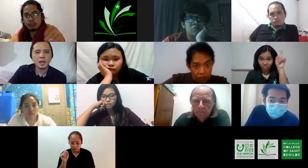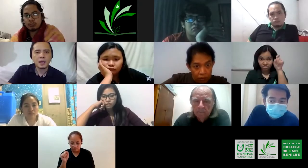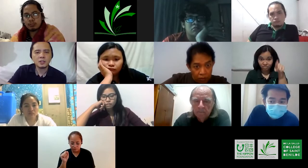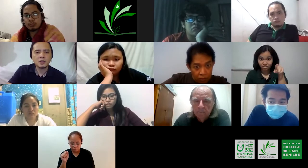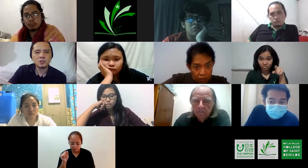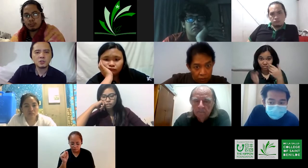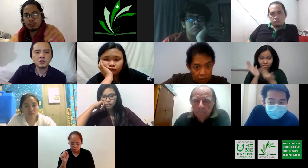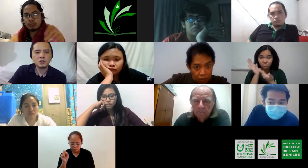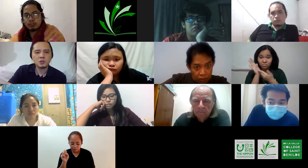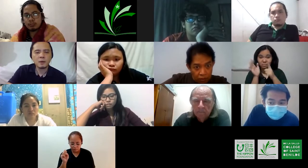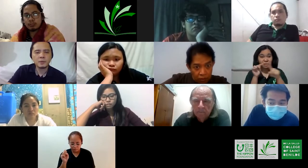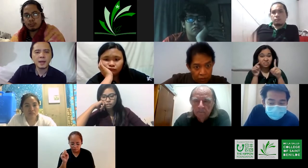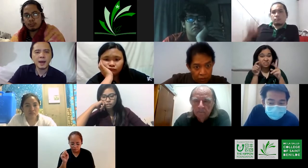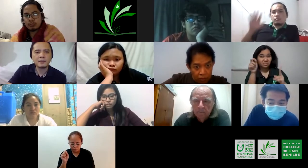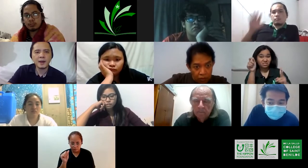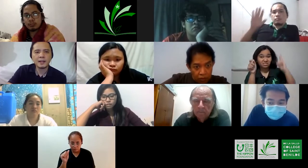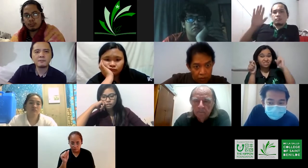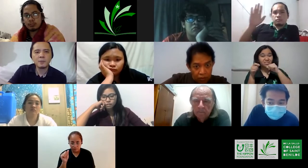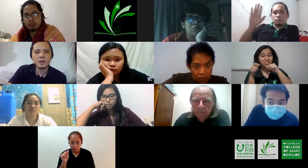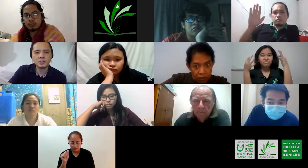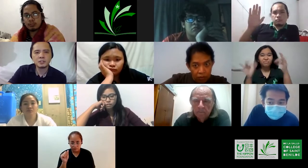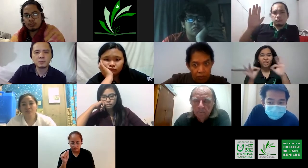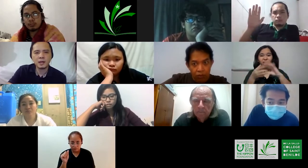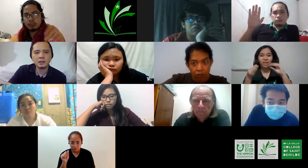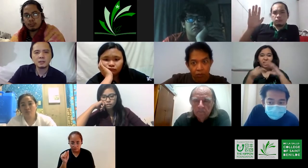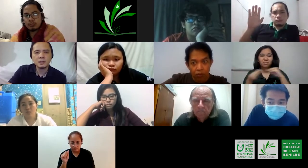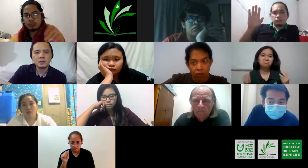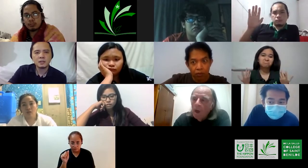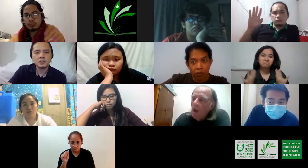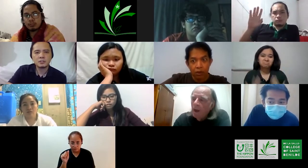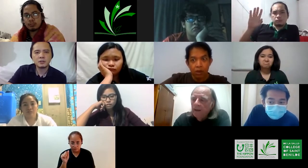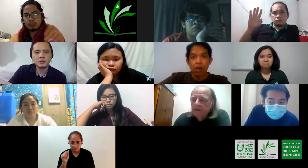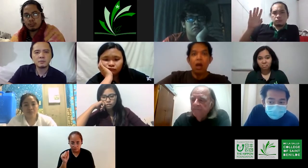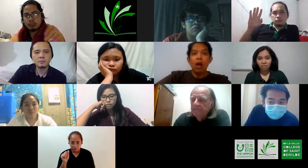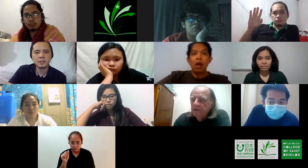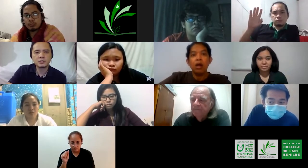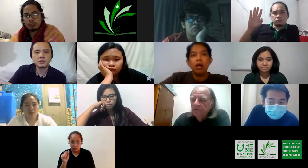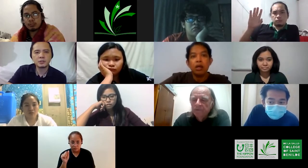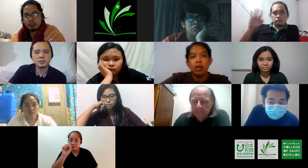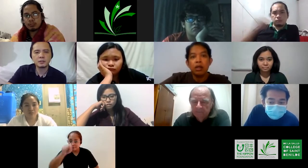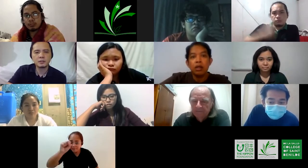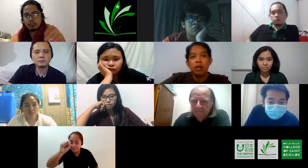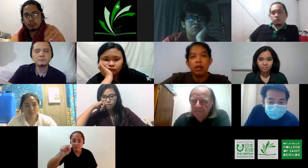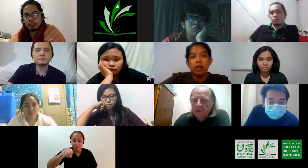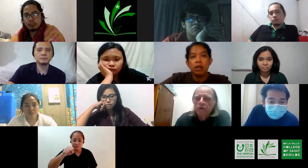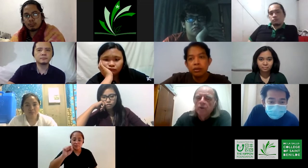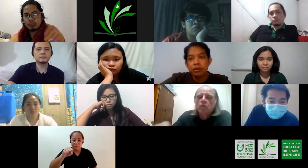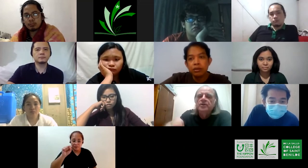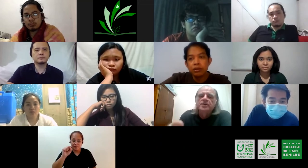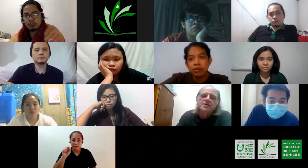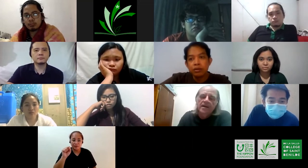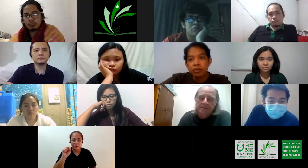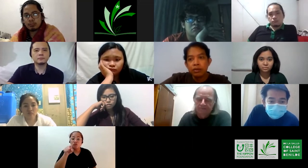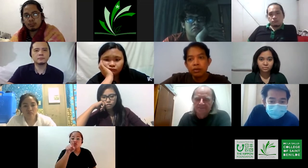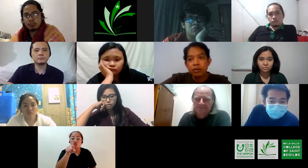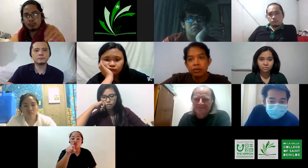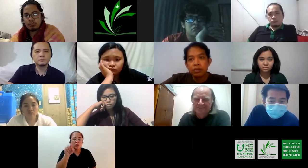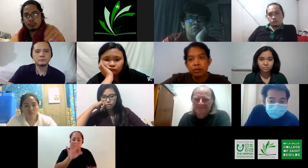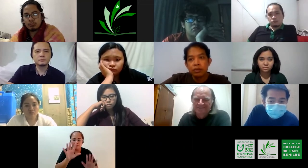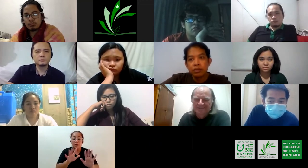did you want me to add that information as well, just to Yeah, make sure? You will decide. You